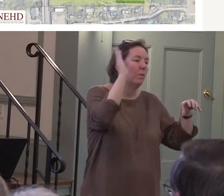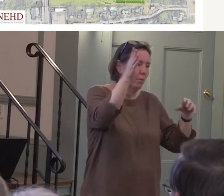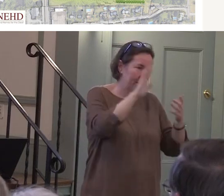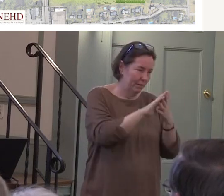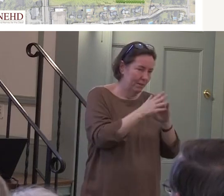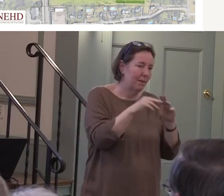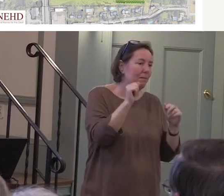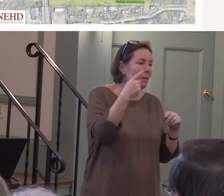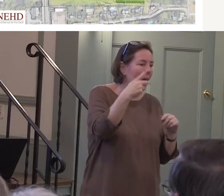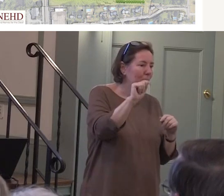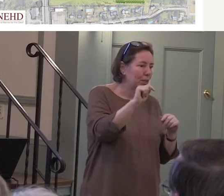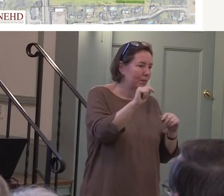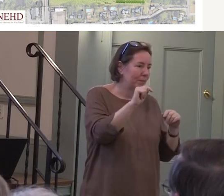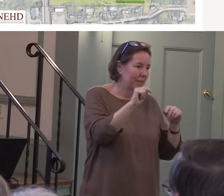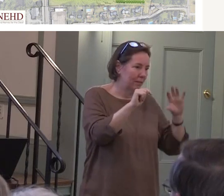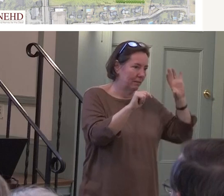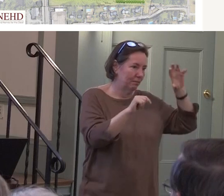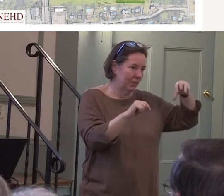will, at the moment,